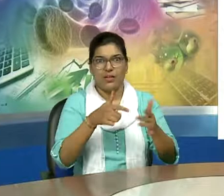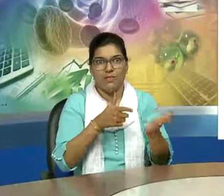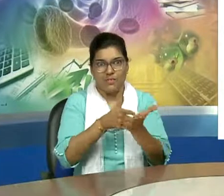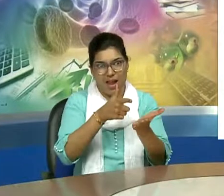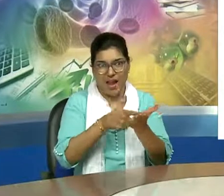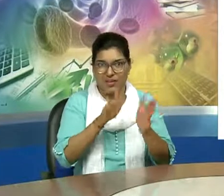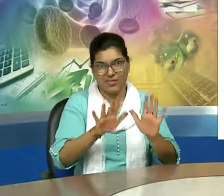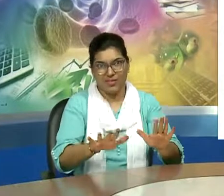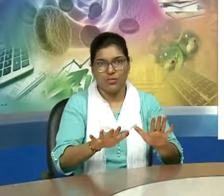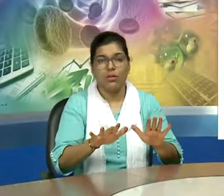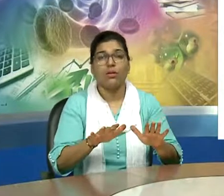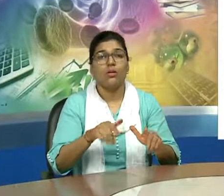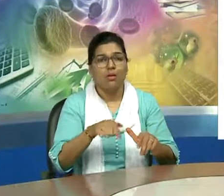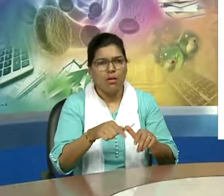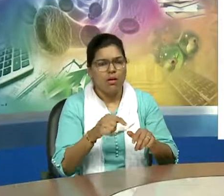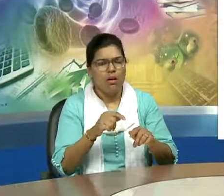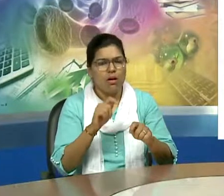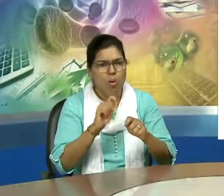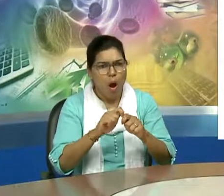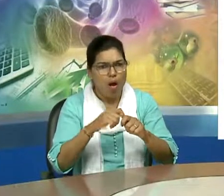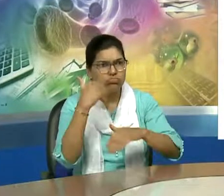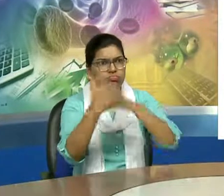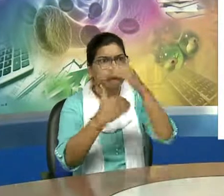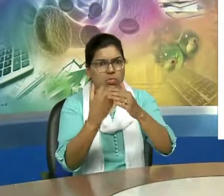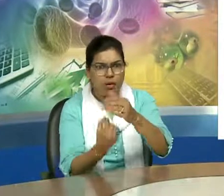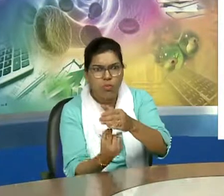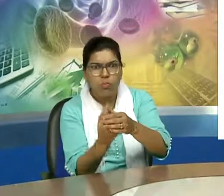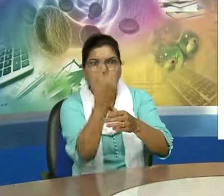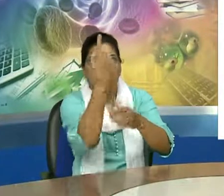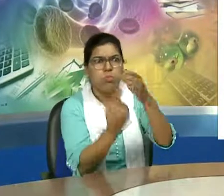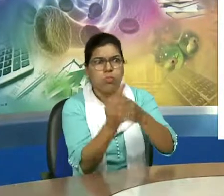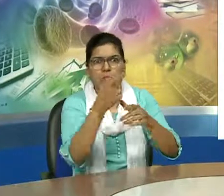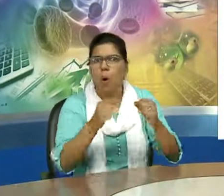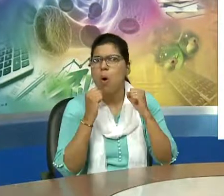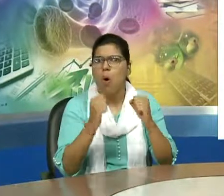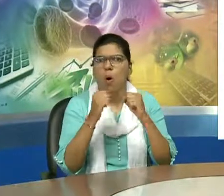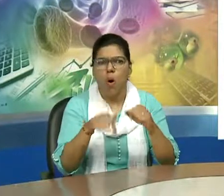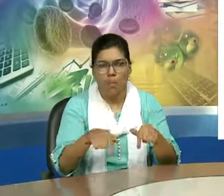And here in cities, that cultivated land